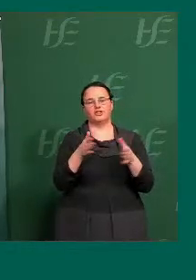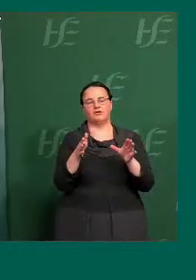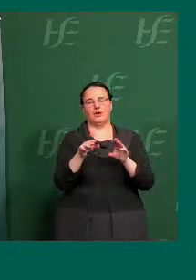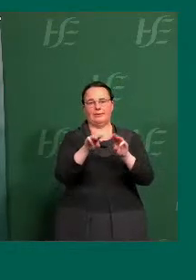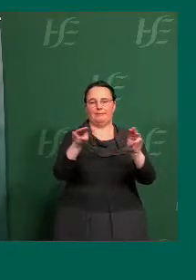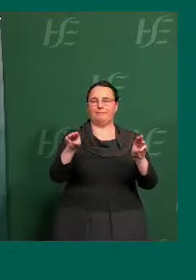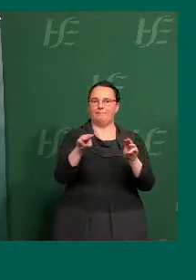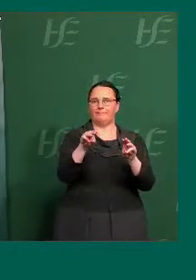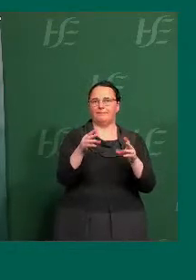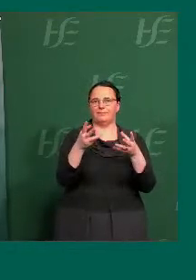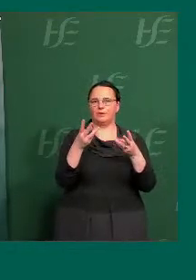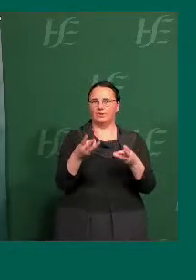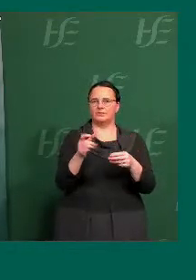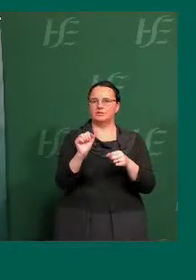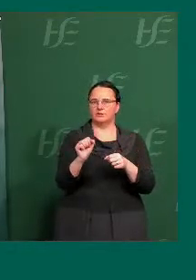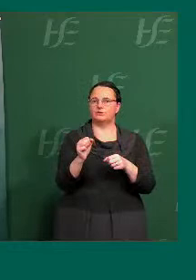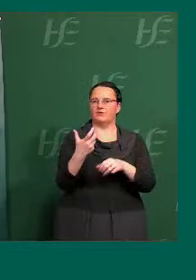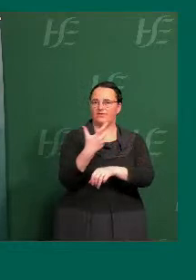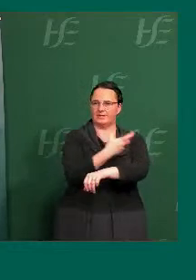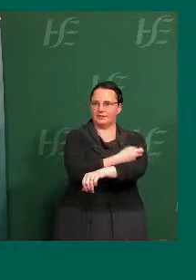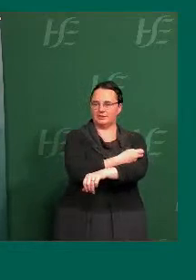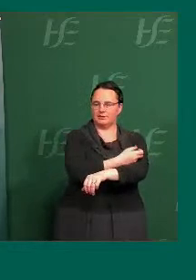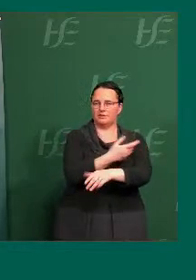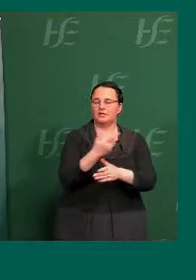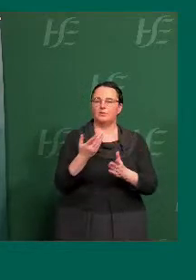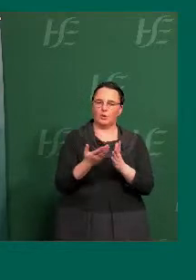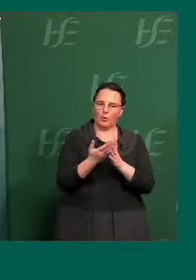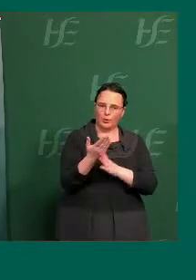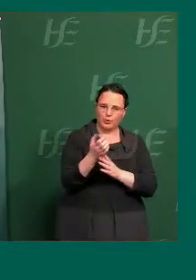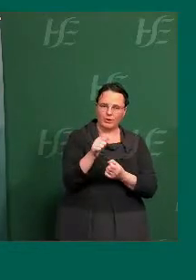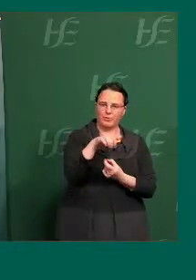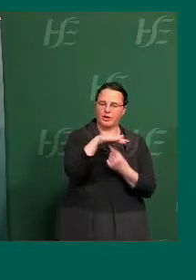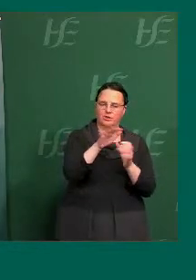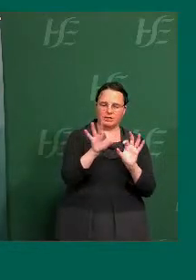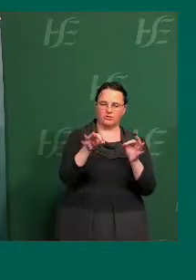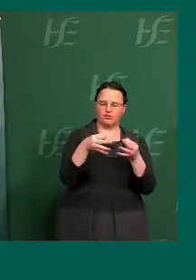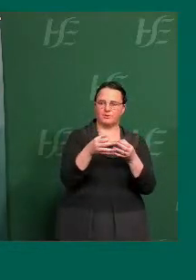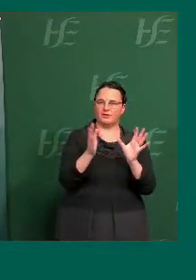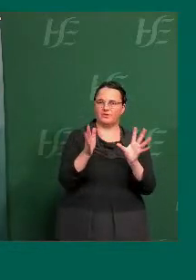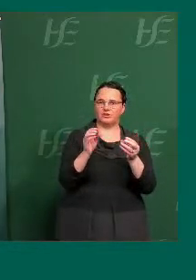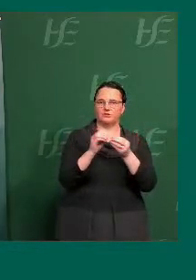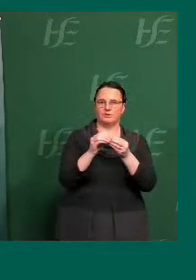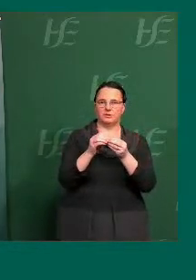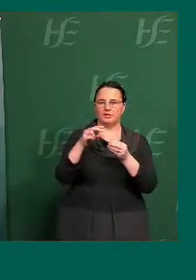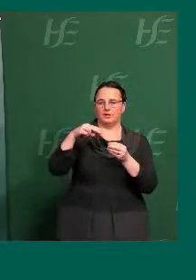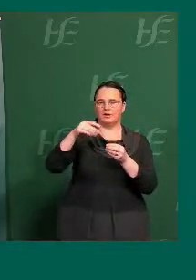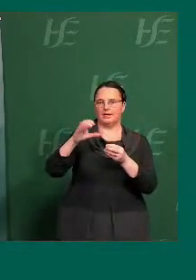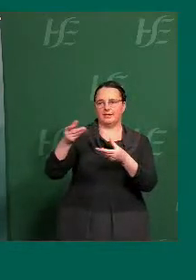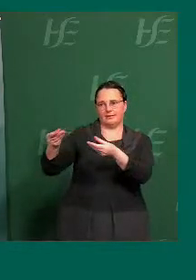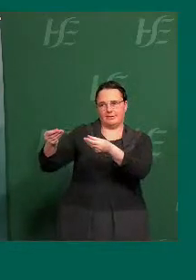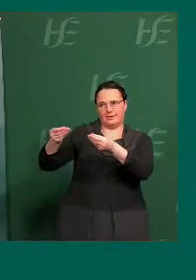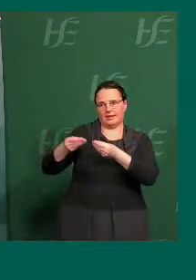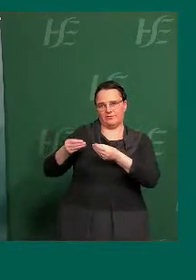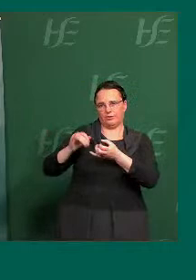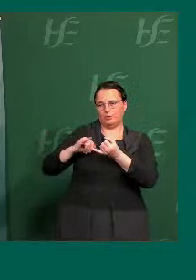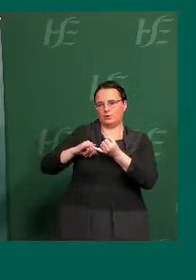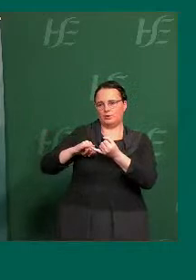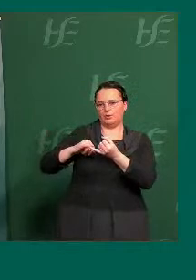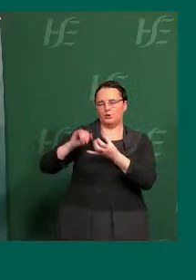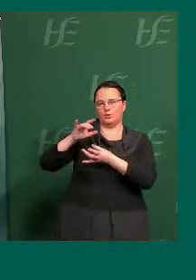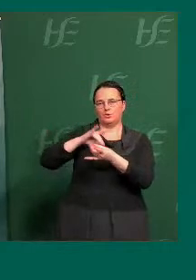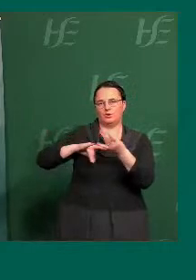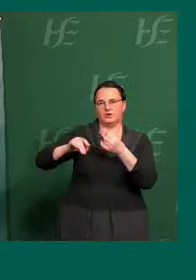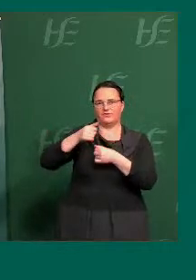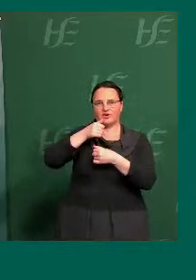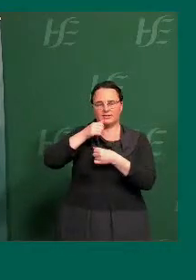for the vaccine. We're obviously working through the priority groups as identified by NIAC, and that's because they are the